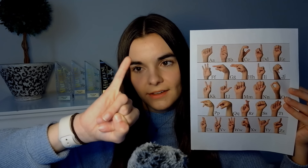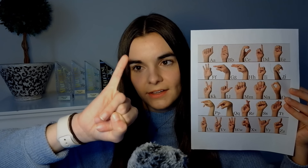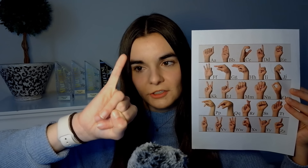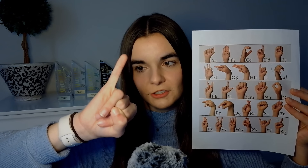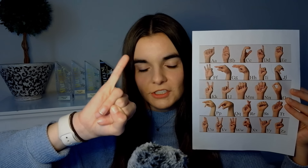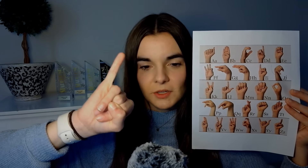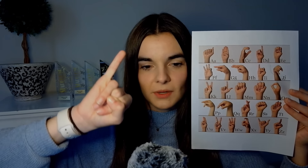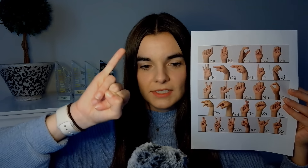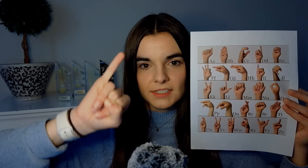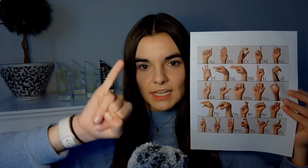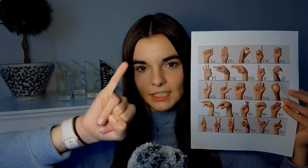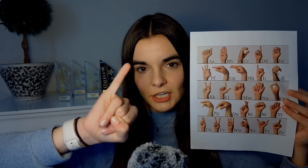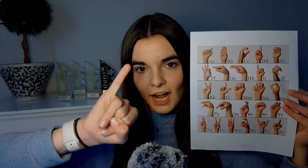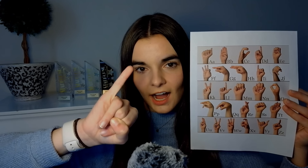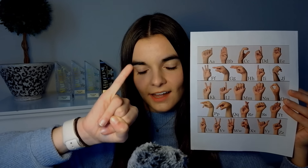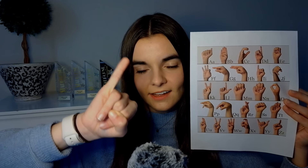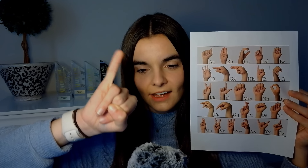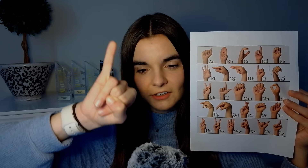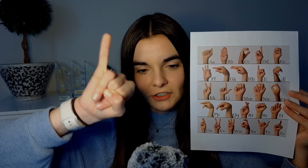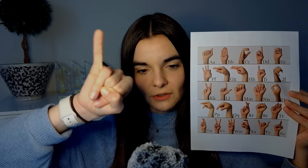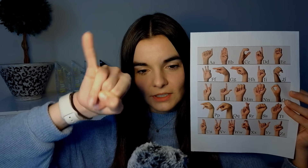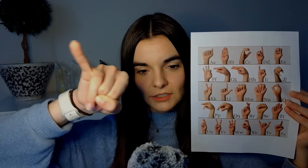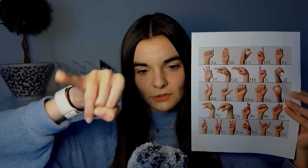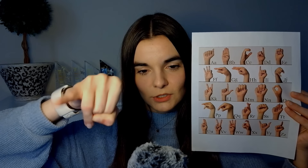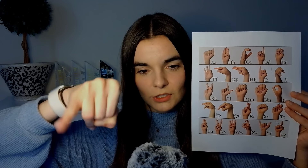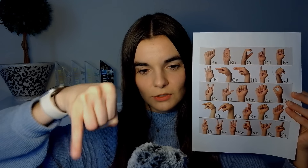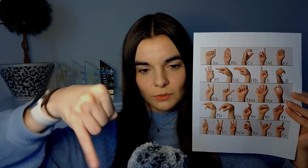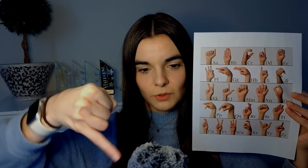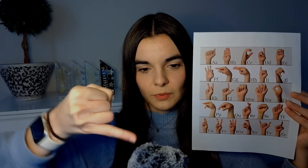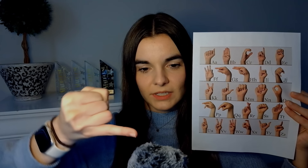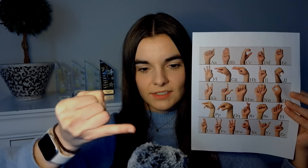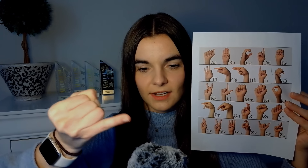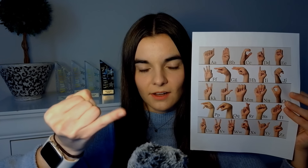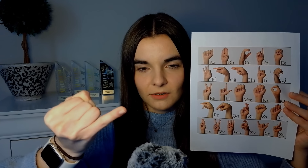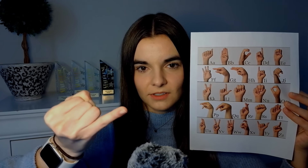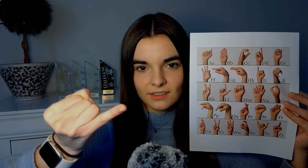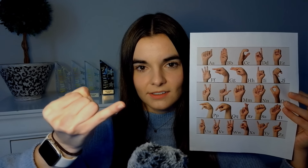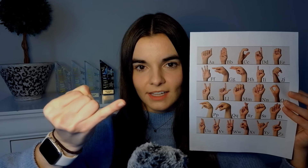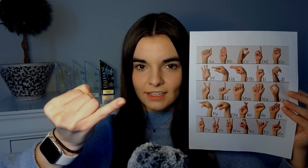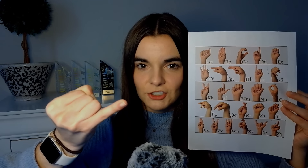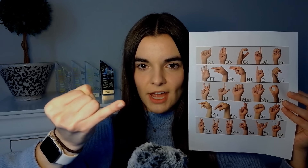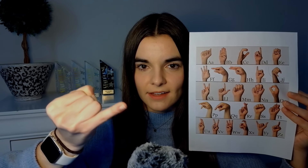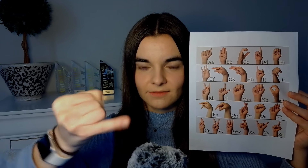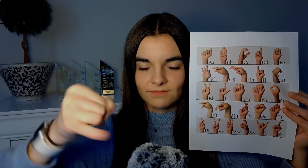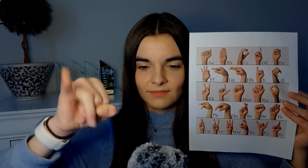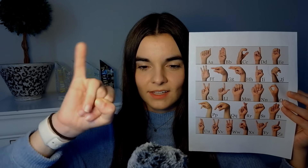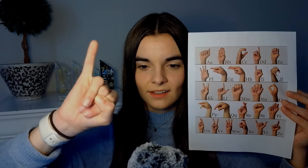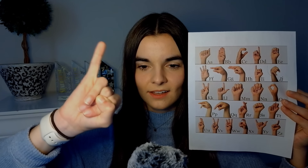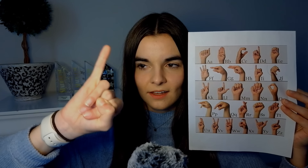J, you're just going to take your I and you're going to swoop it down like a J.